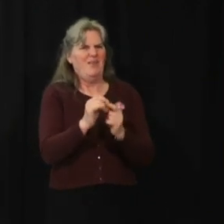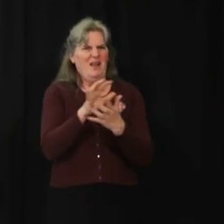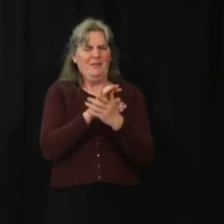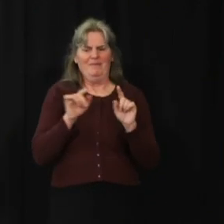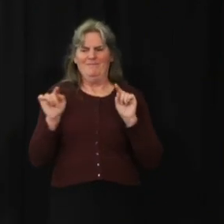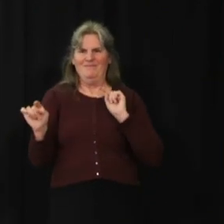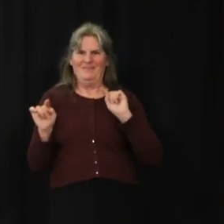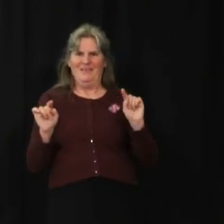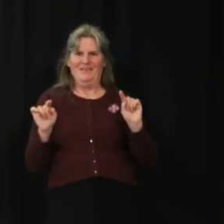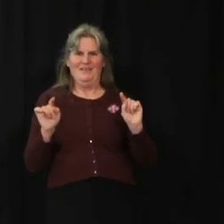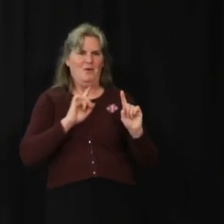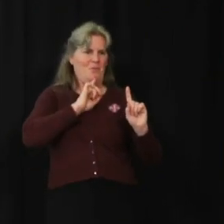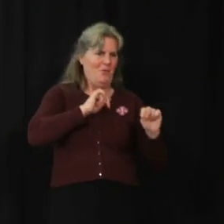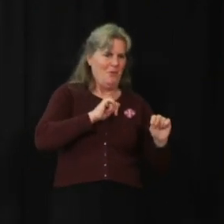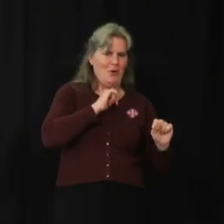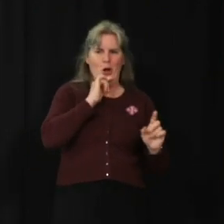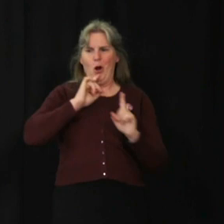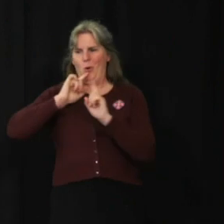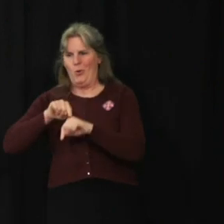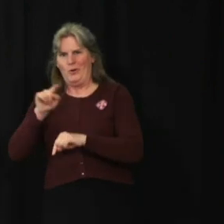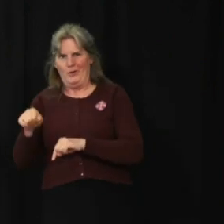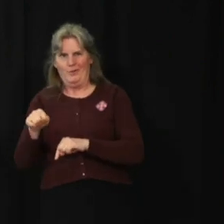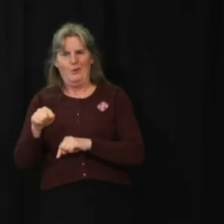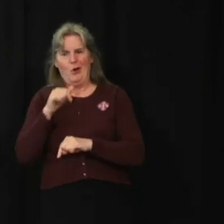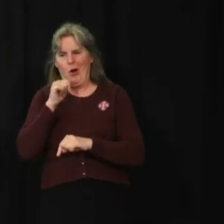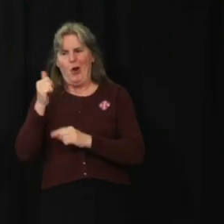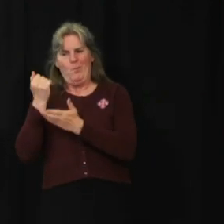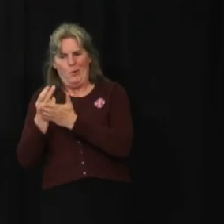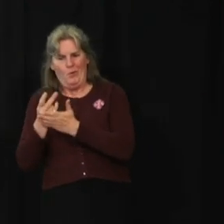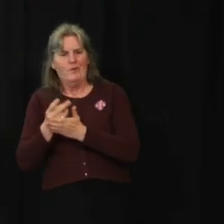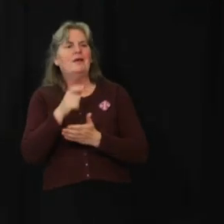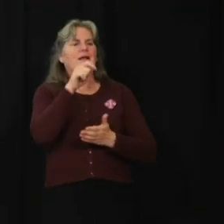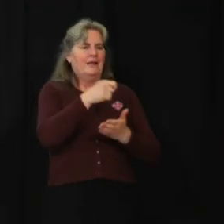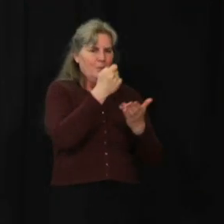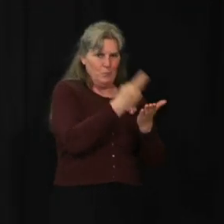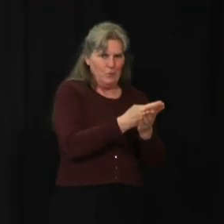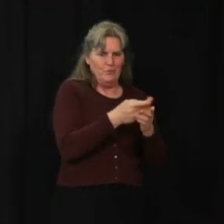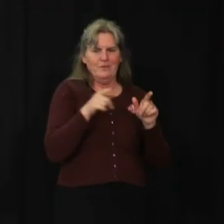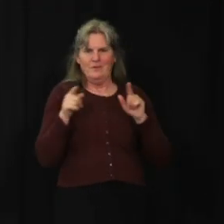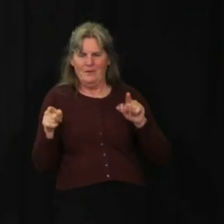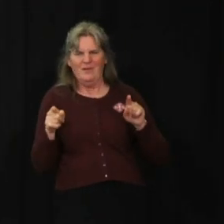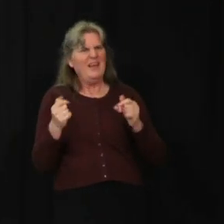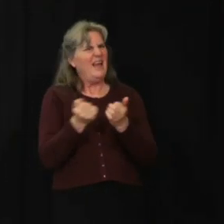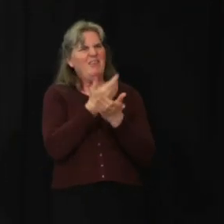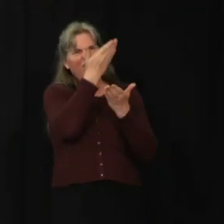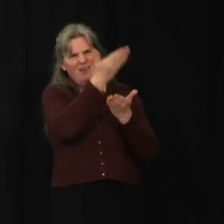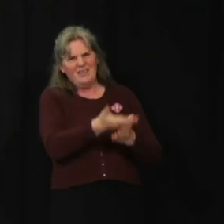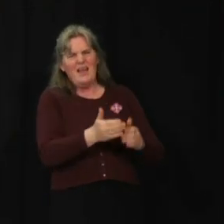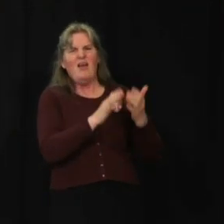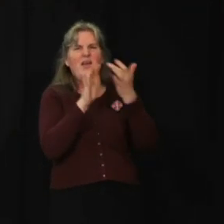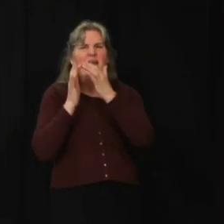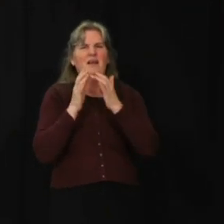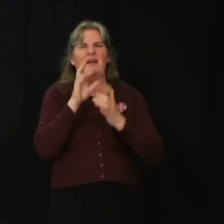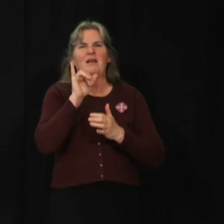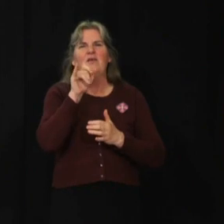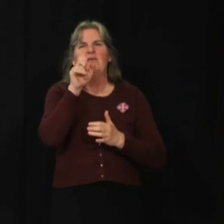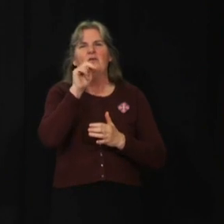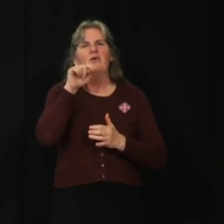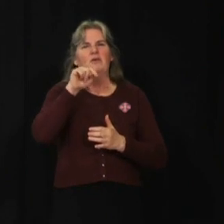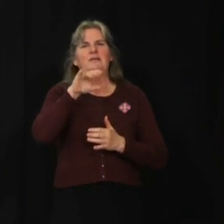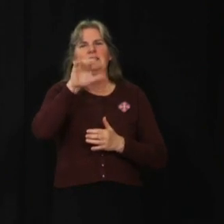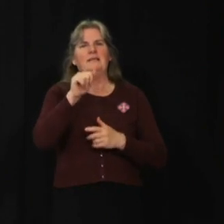confusing, but again, all of that information is well laid out at yukon.ca. So whether or not you are,